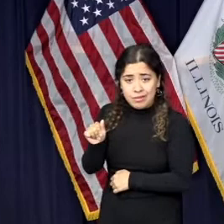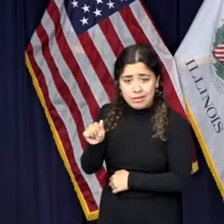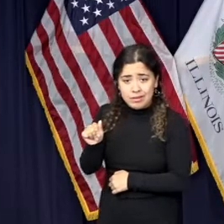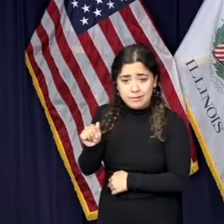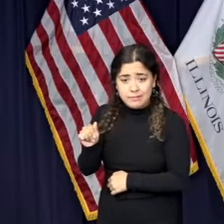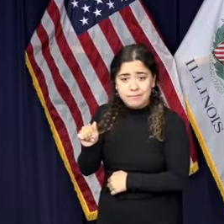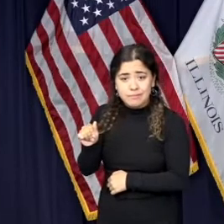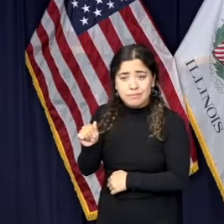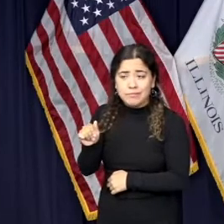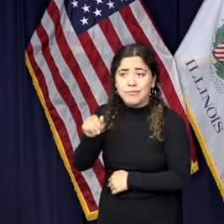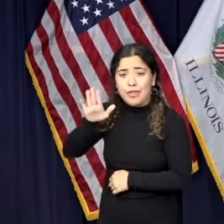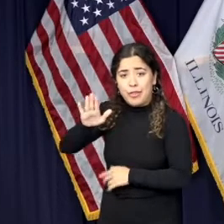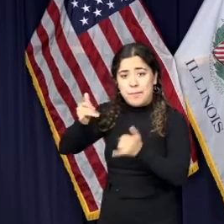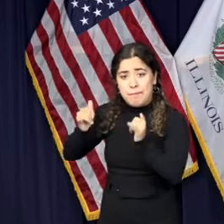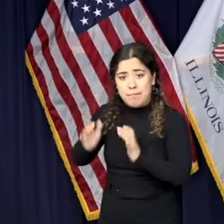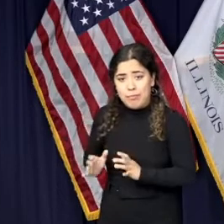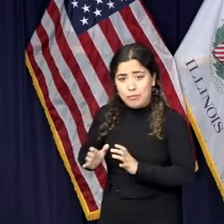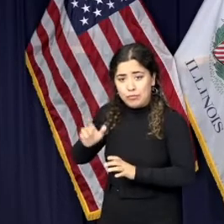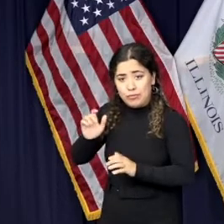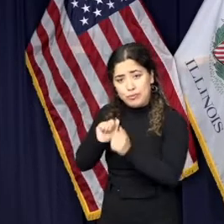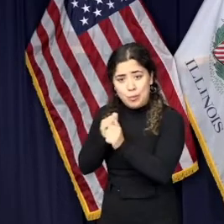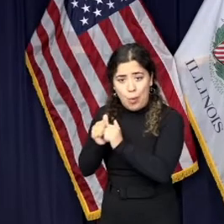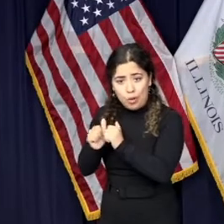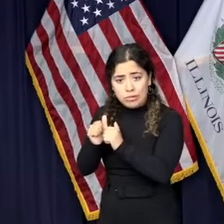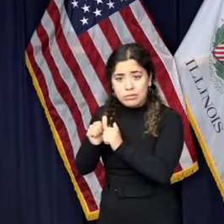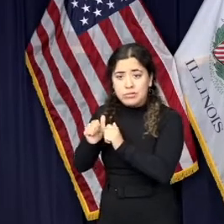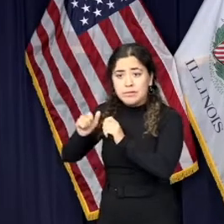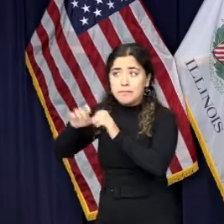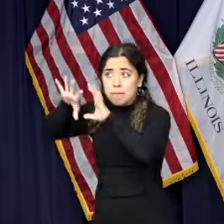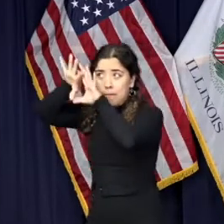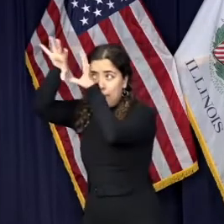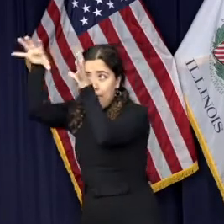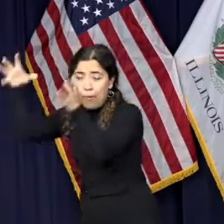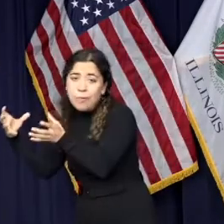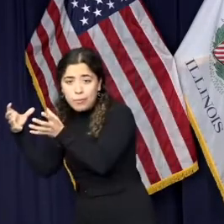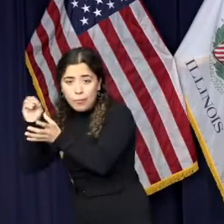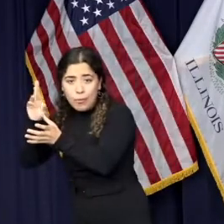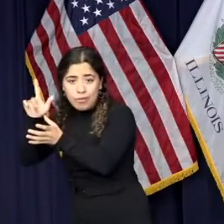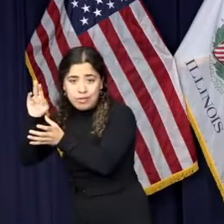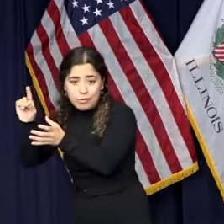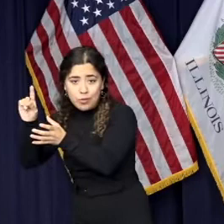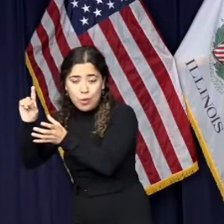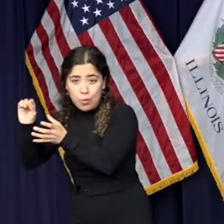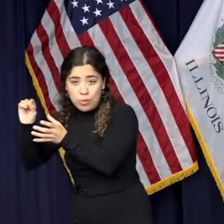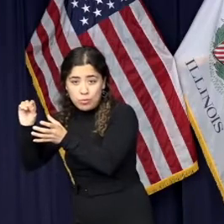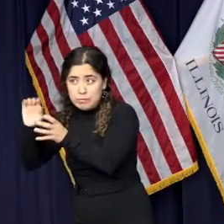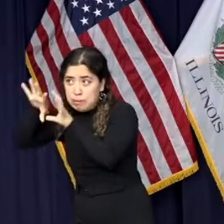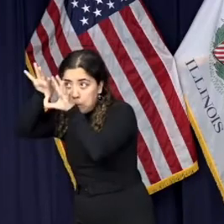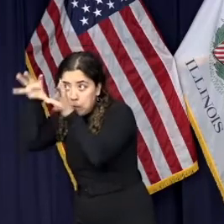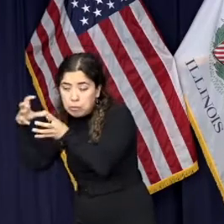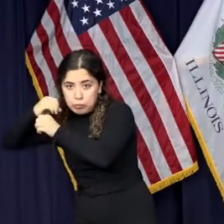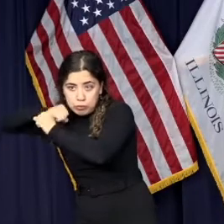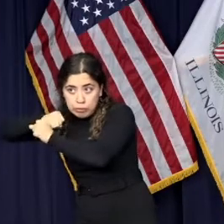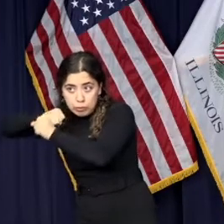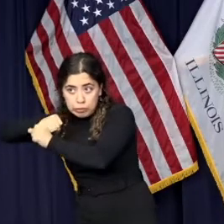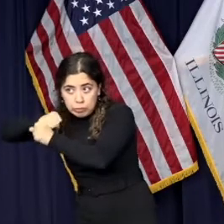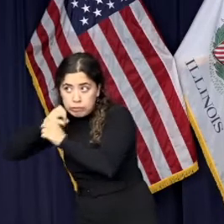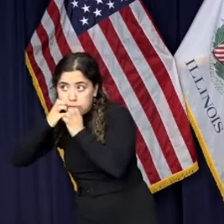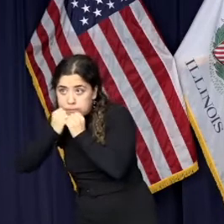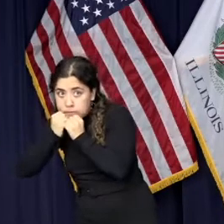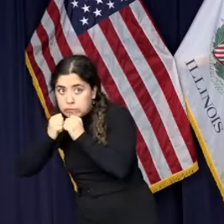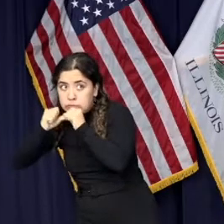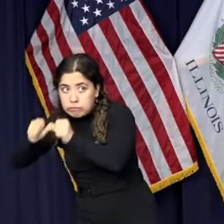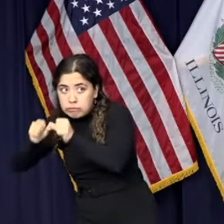players in a bubble in Orlando to press on with its season. MLB is facing down a major